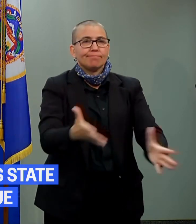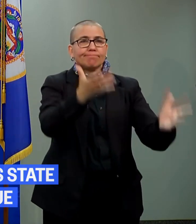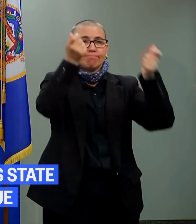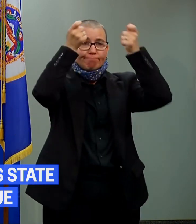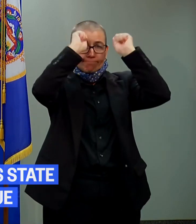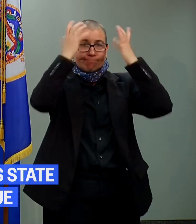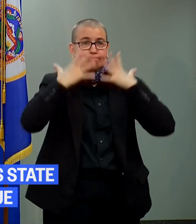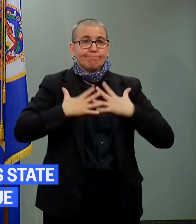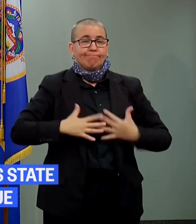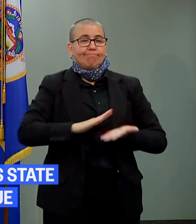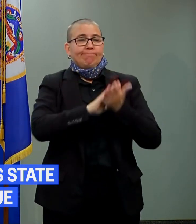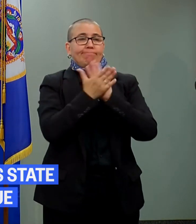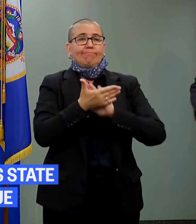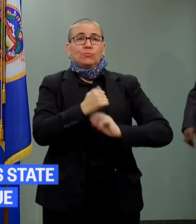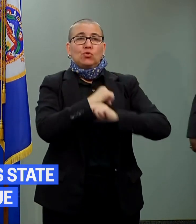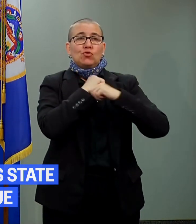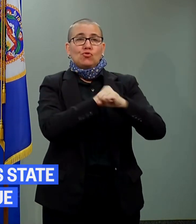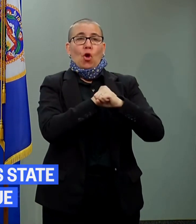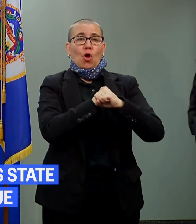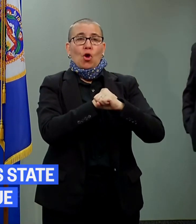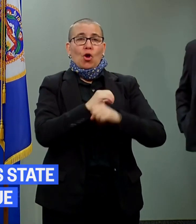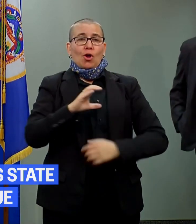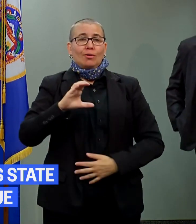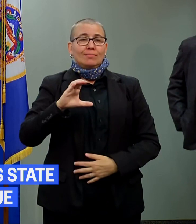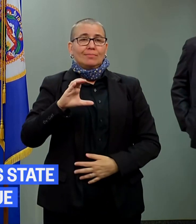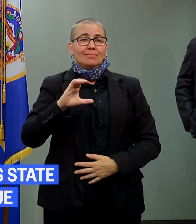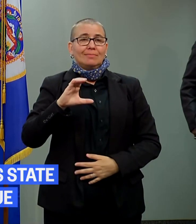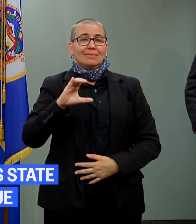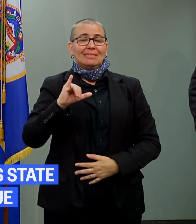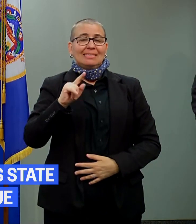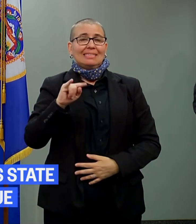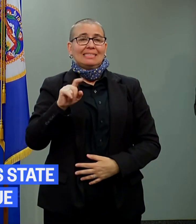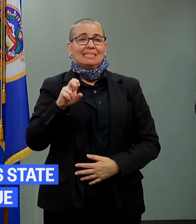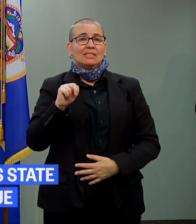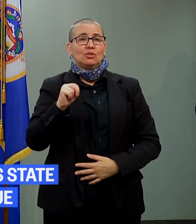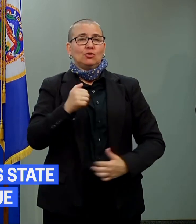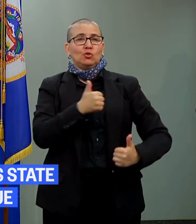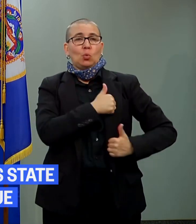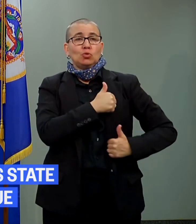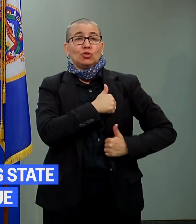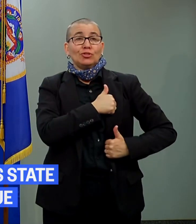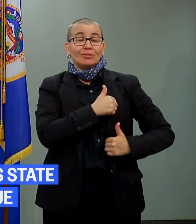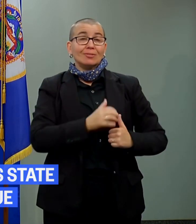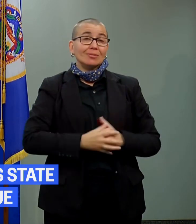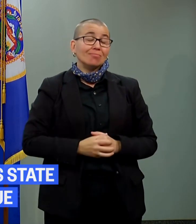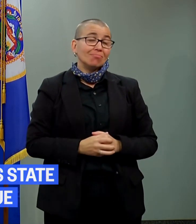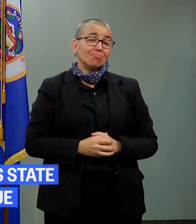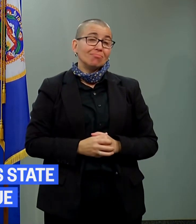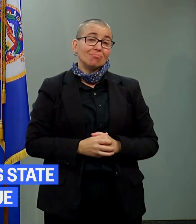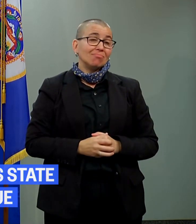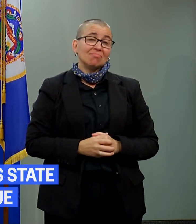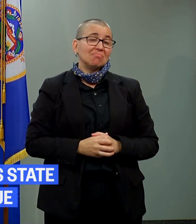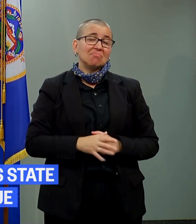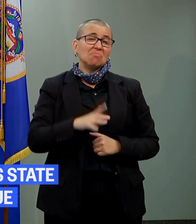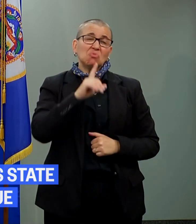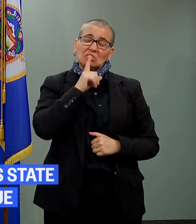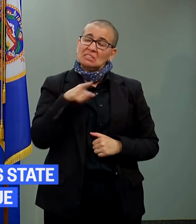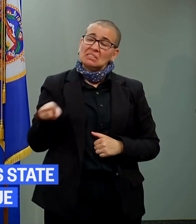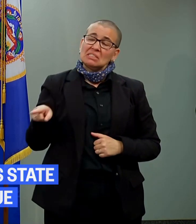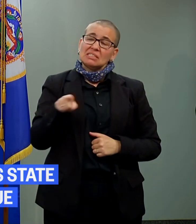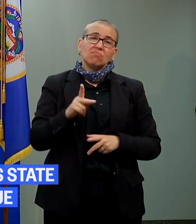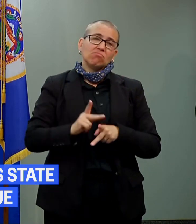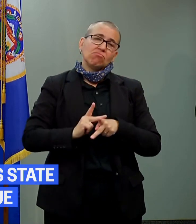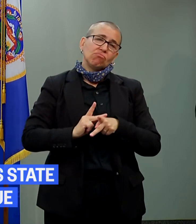soldier, citizen airman, and operated with professionalism and dedication in